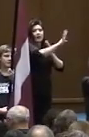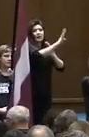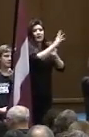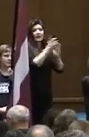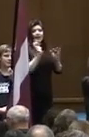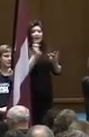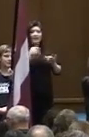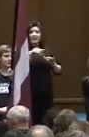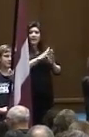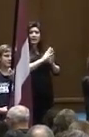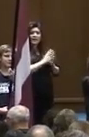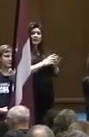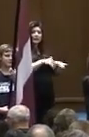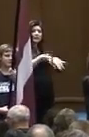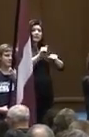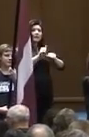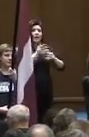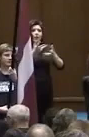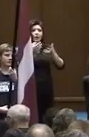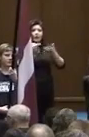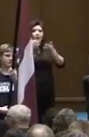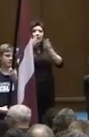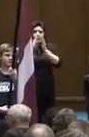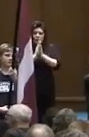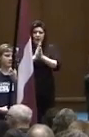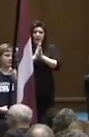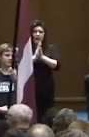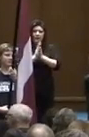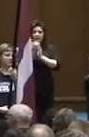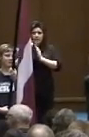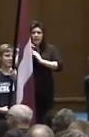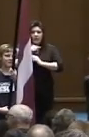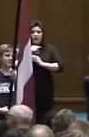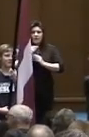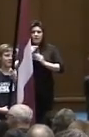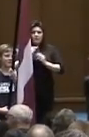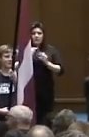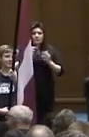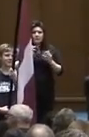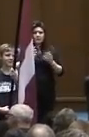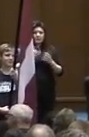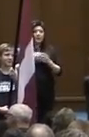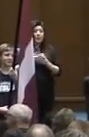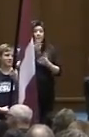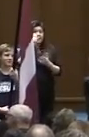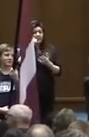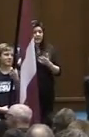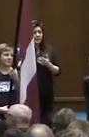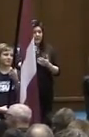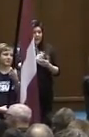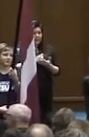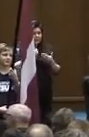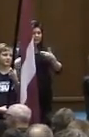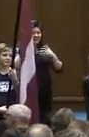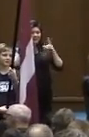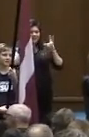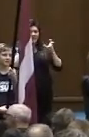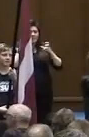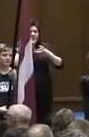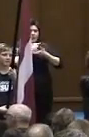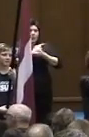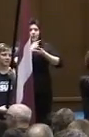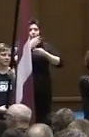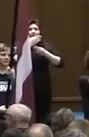exit out, I just want you to commit to pray for them. Because as we have this theme this weekend of